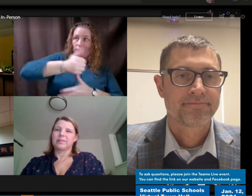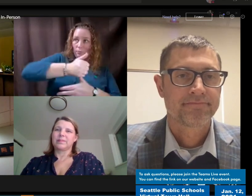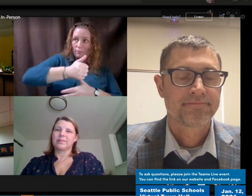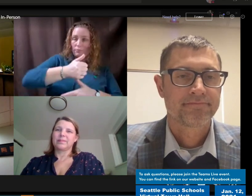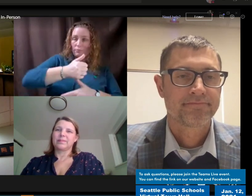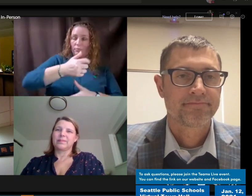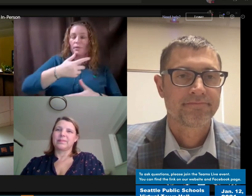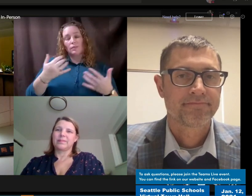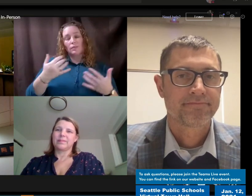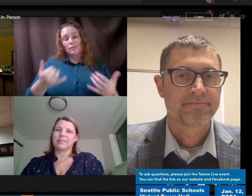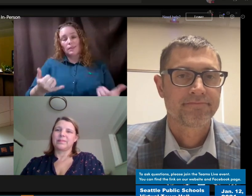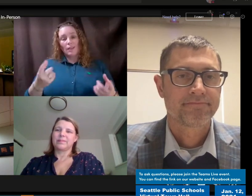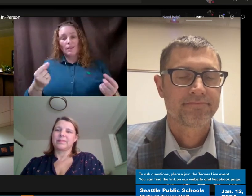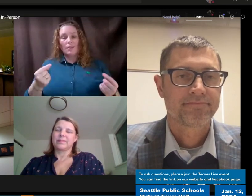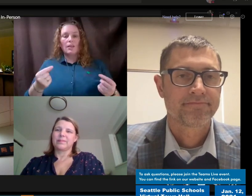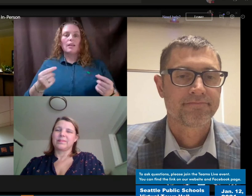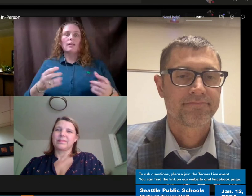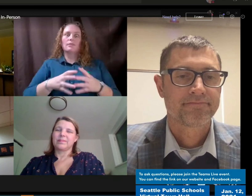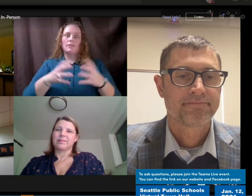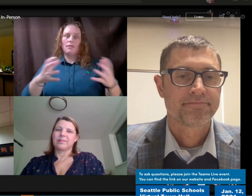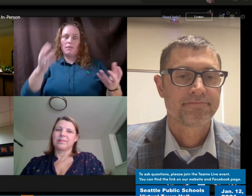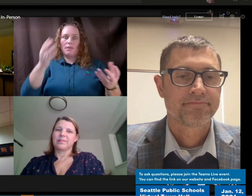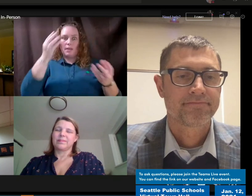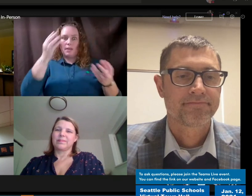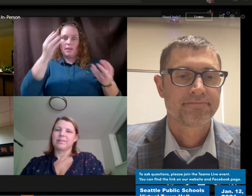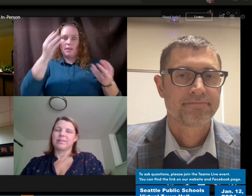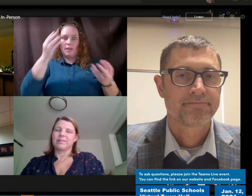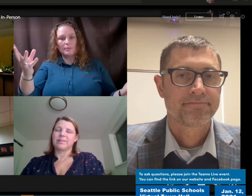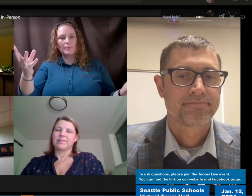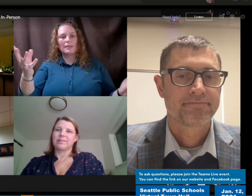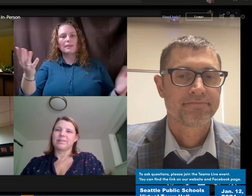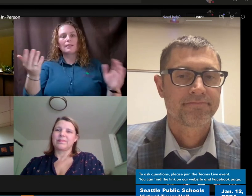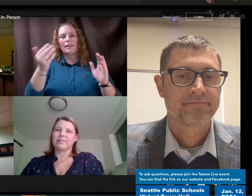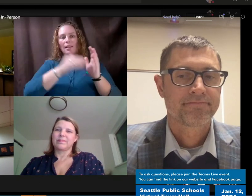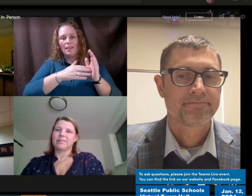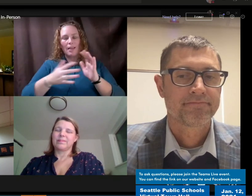You've heard a lot of information today. Again, check out frequently asked